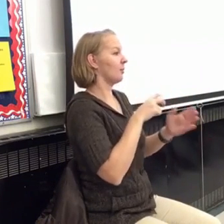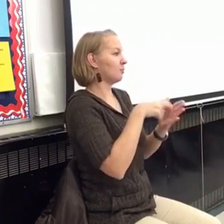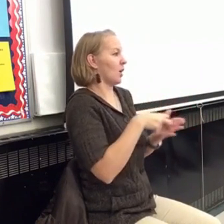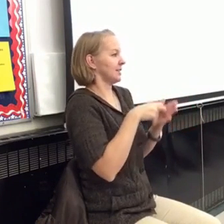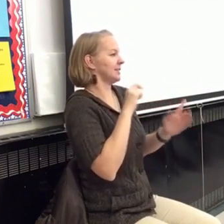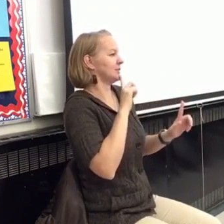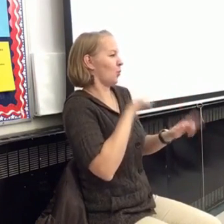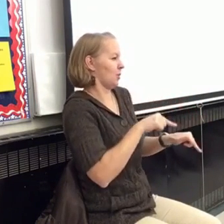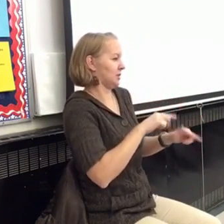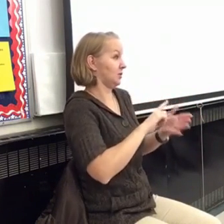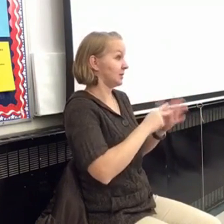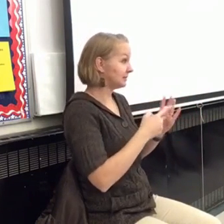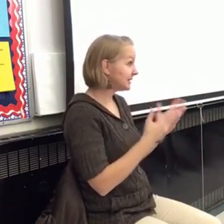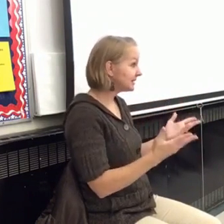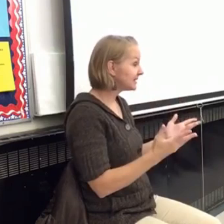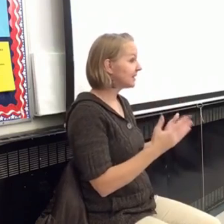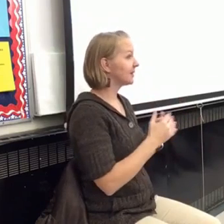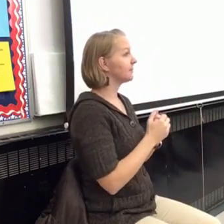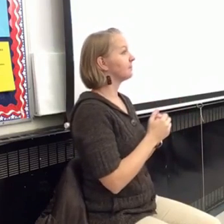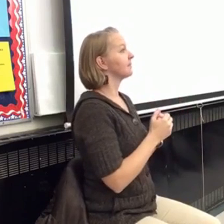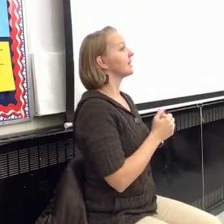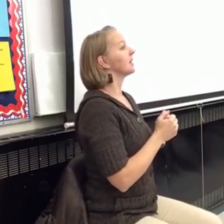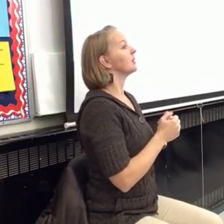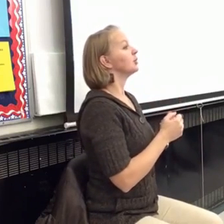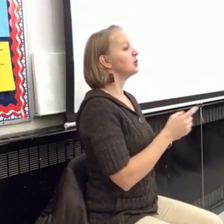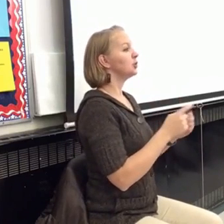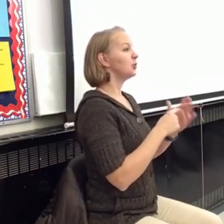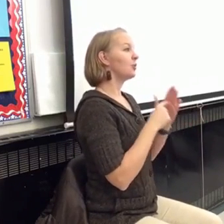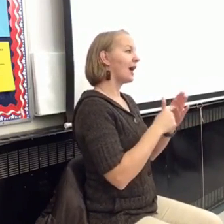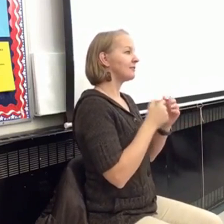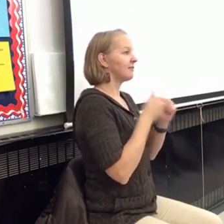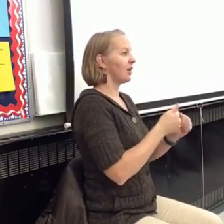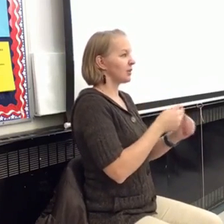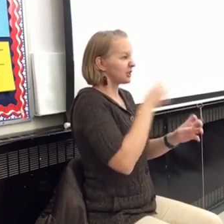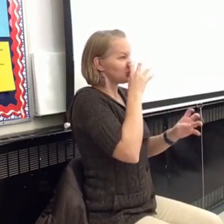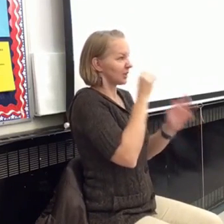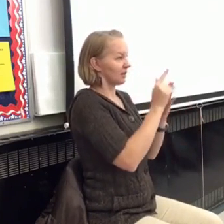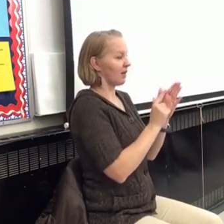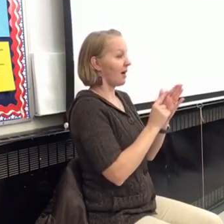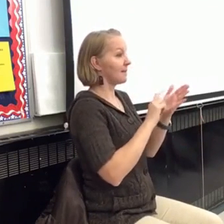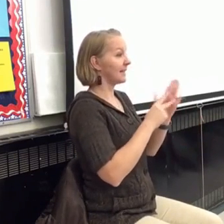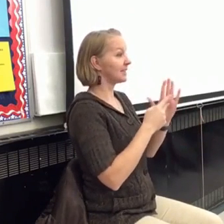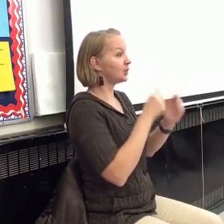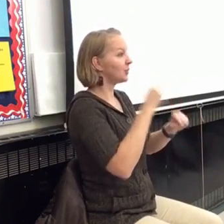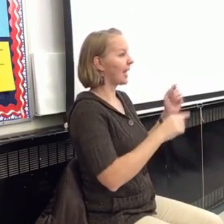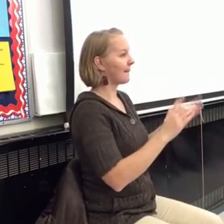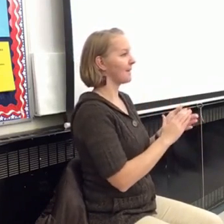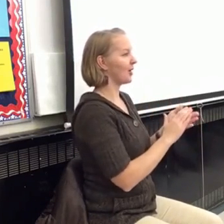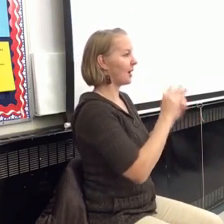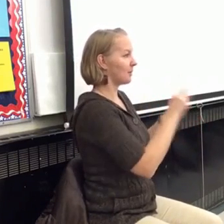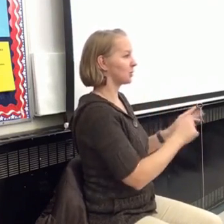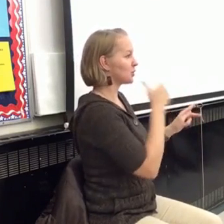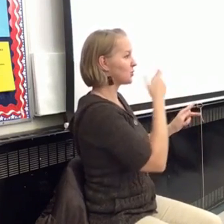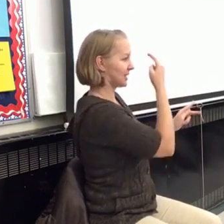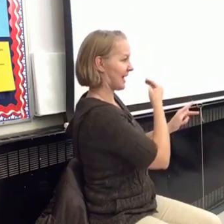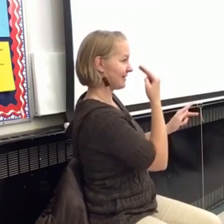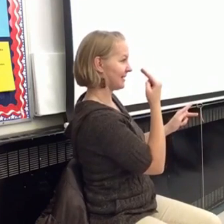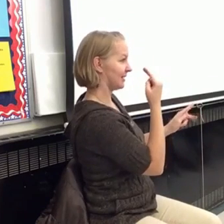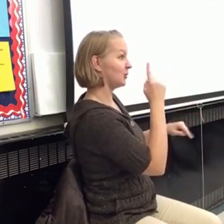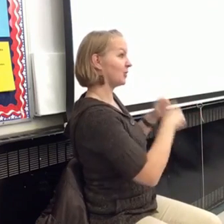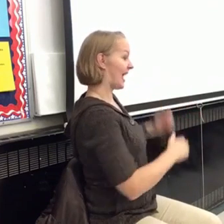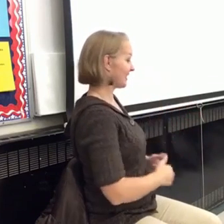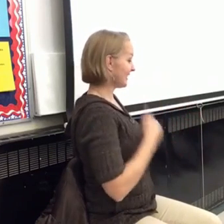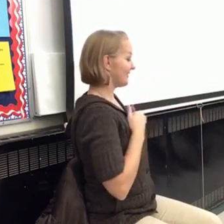these basically mean is that when you're part of this, you follow a strict law. For example, you cannot marry a Catholic. You cannot live in the same house as a